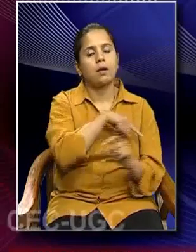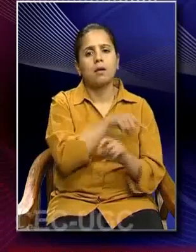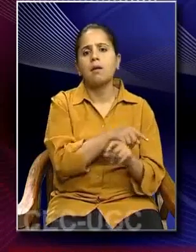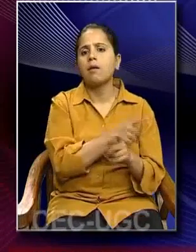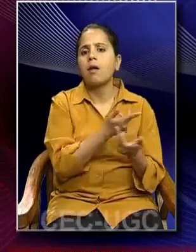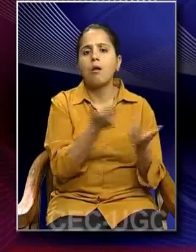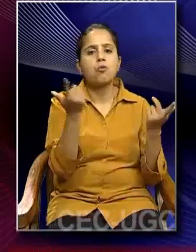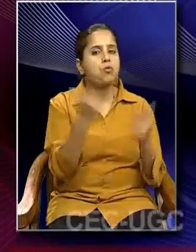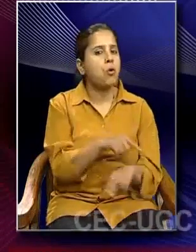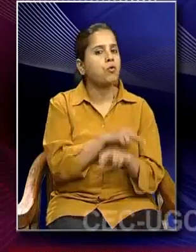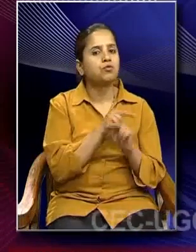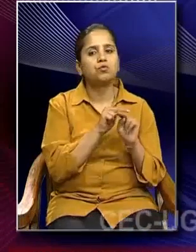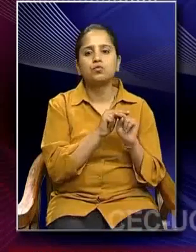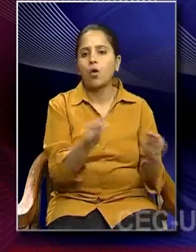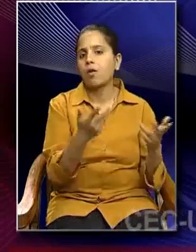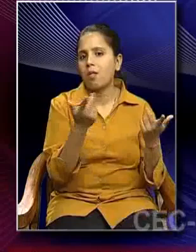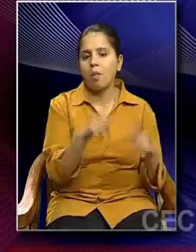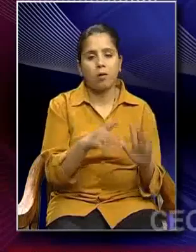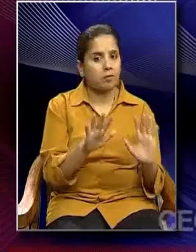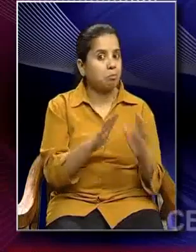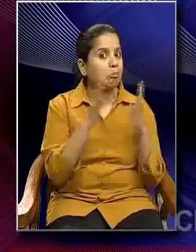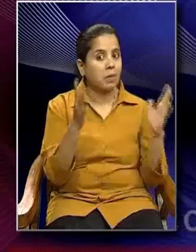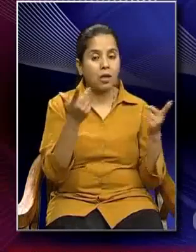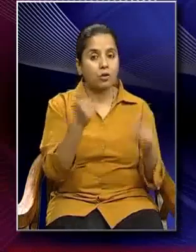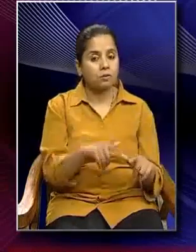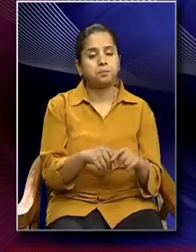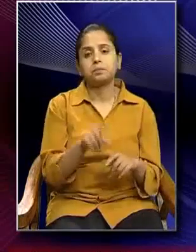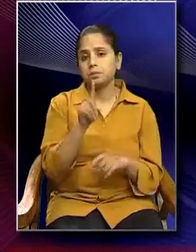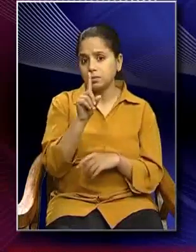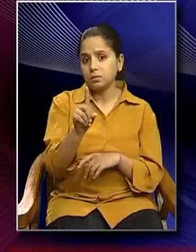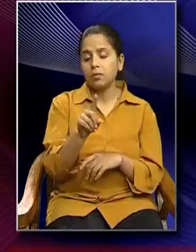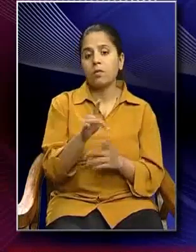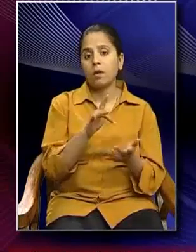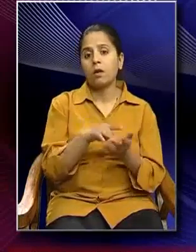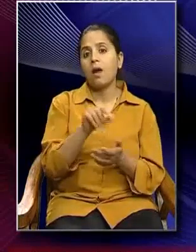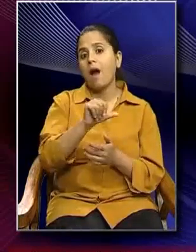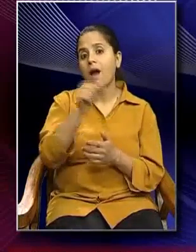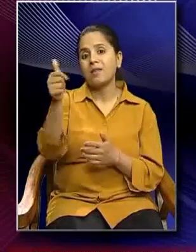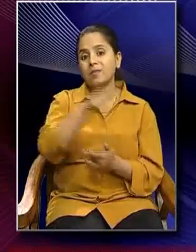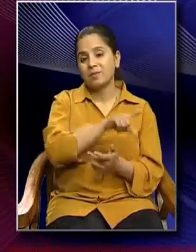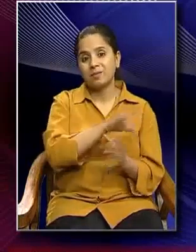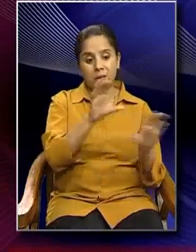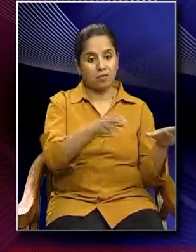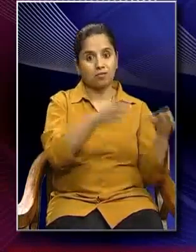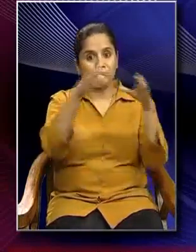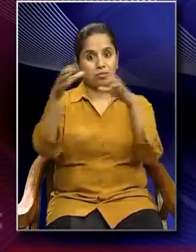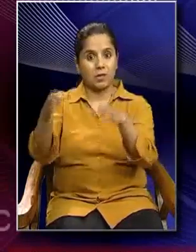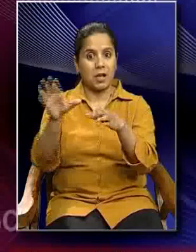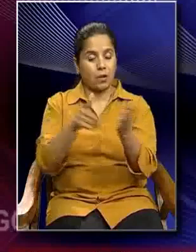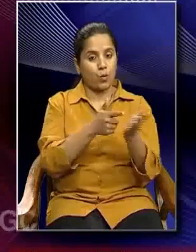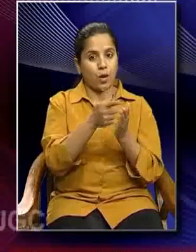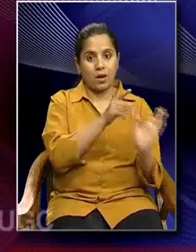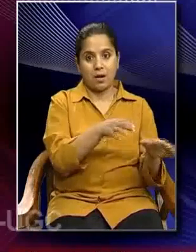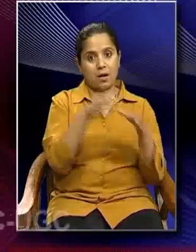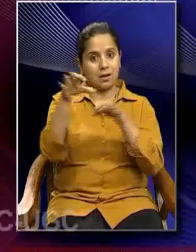completely lost, largely lost. However, at the place of destination where these large chunk of people from villages are going